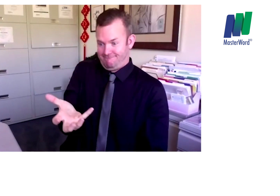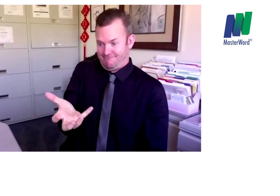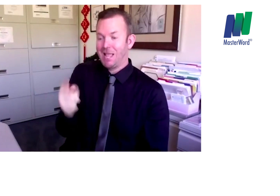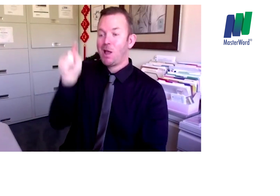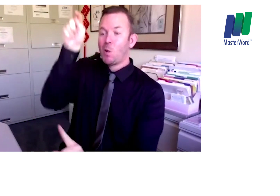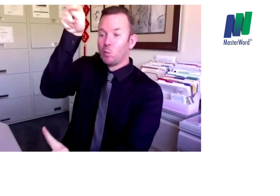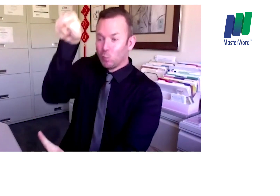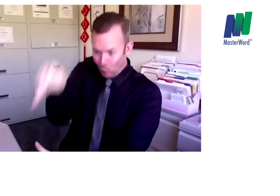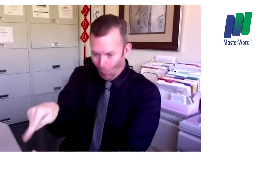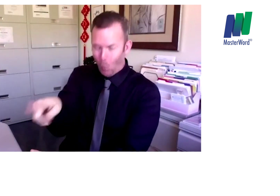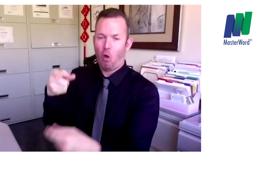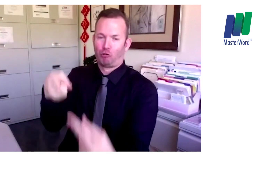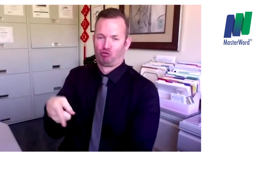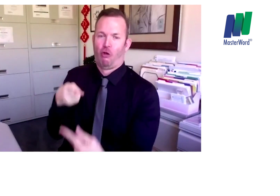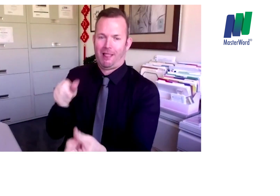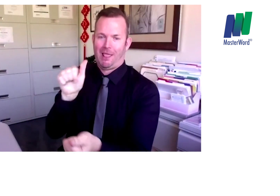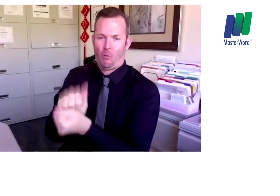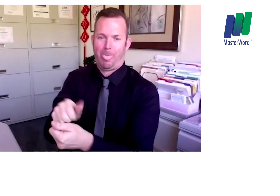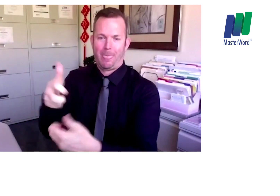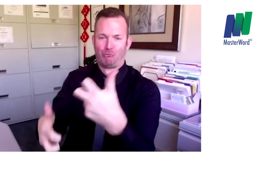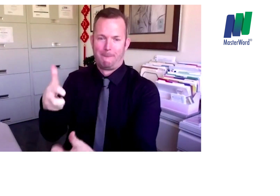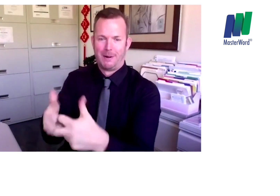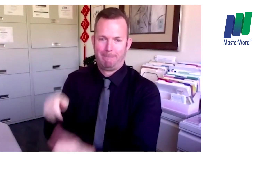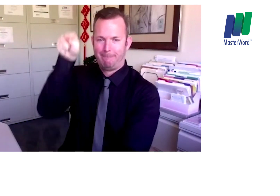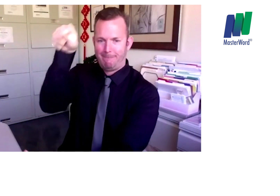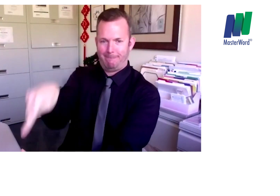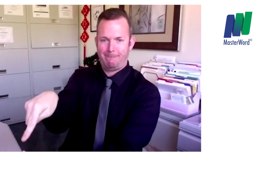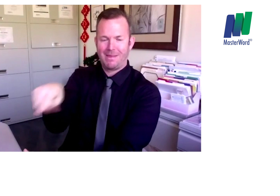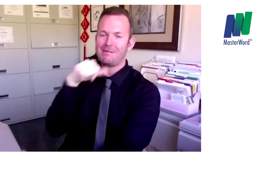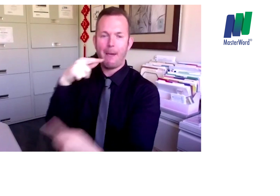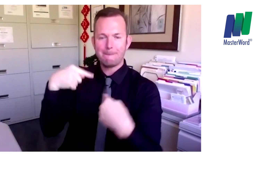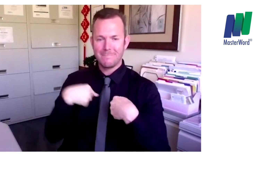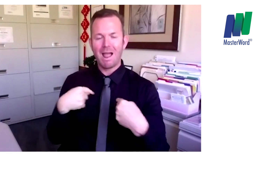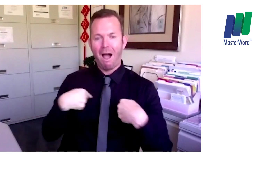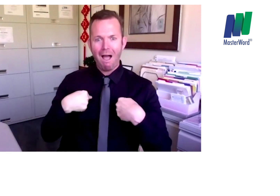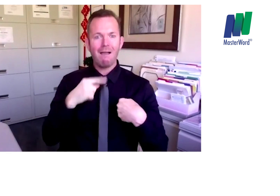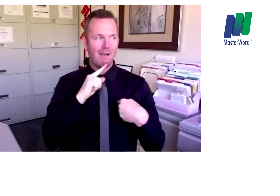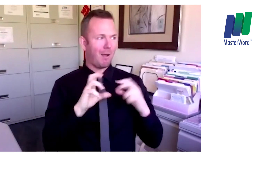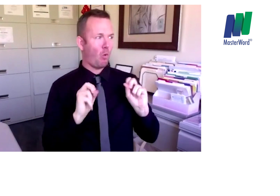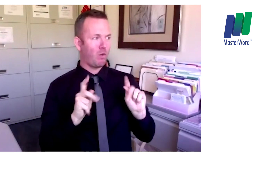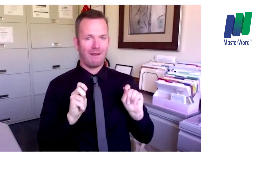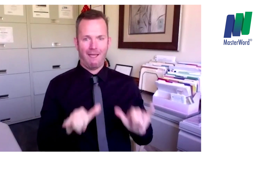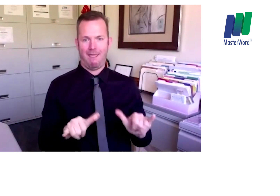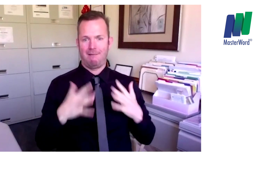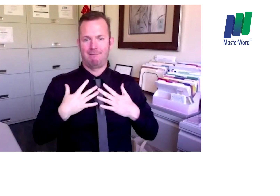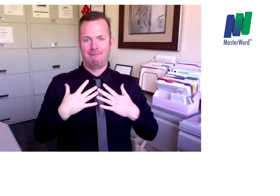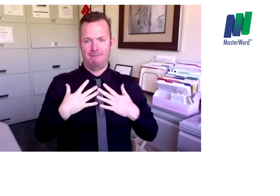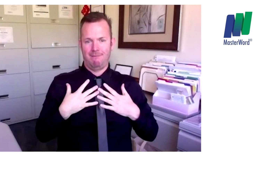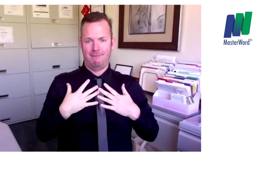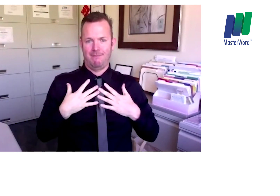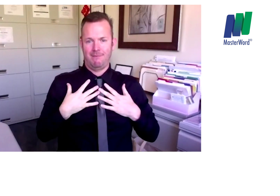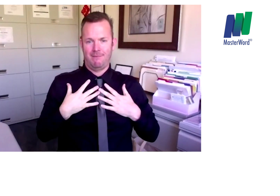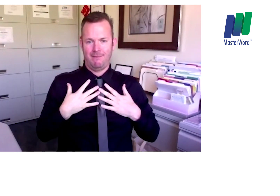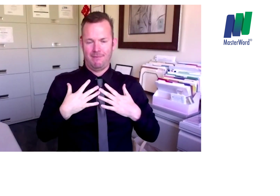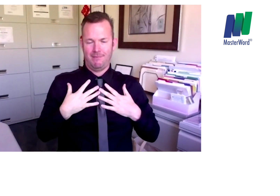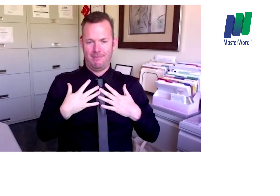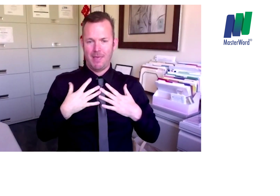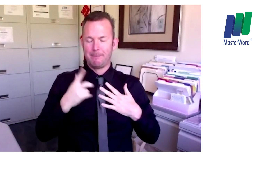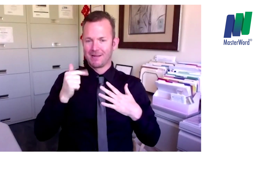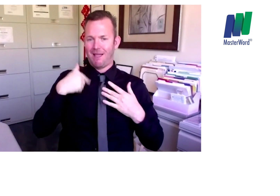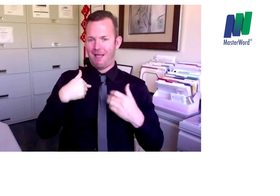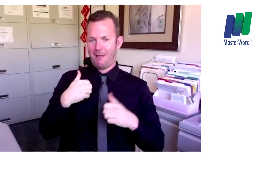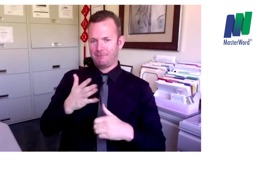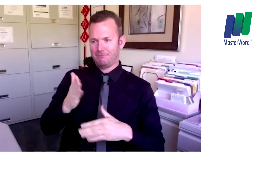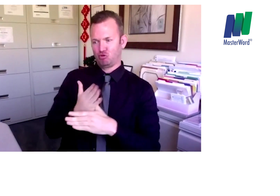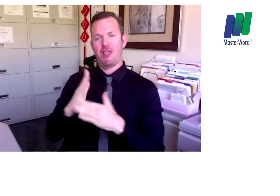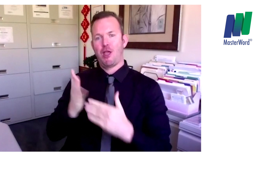ways that I can. It might be the other person, they're struggling, might be their problem. And going through that process not to blame